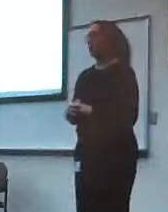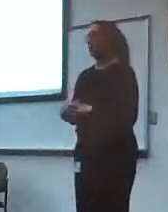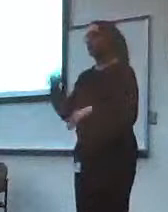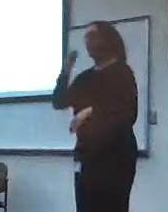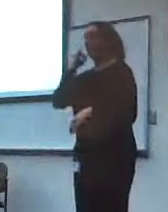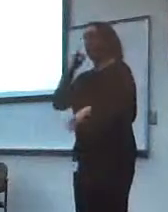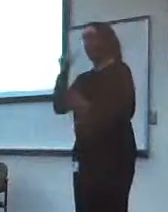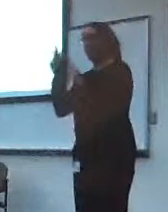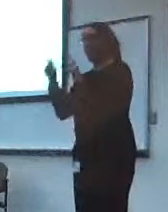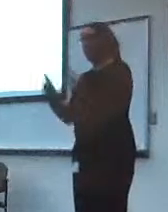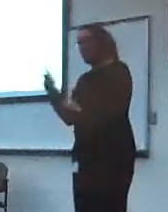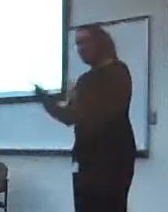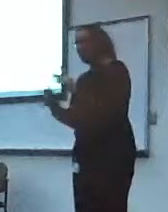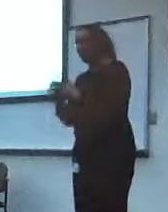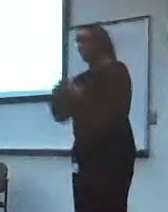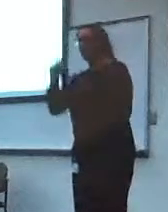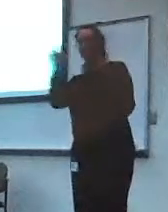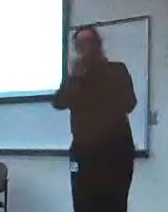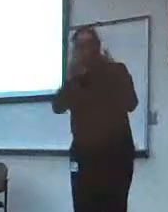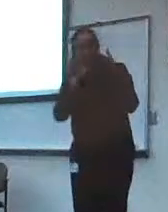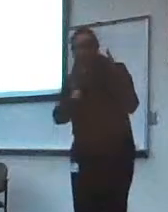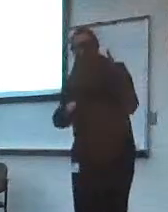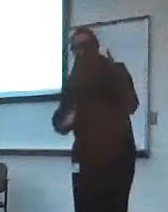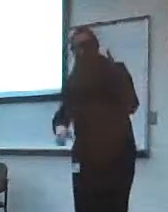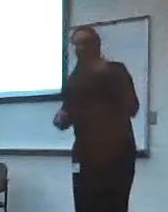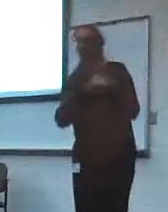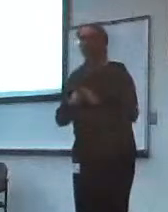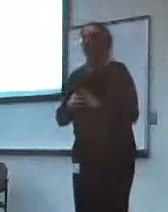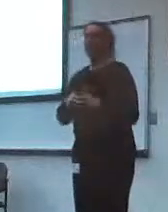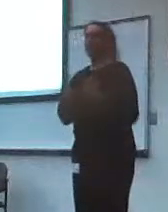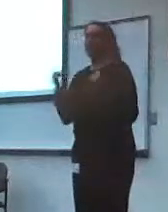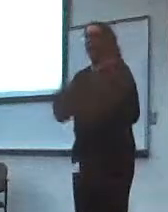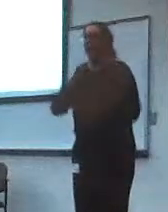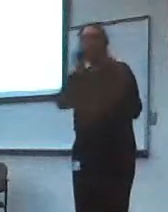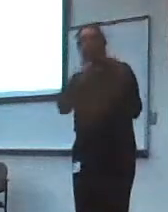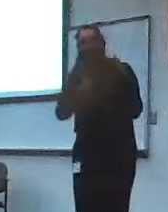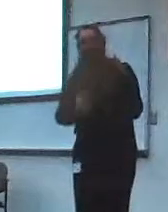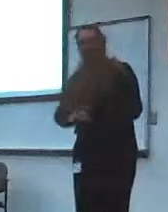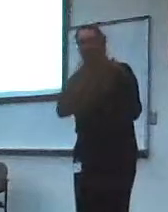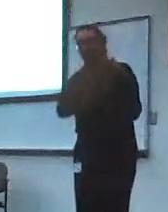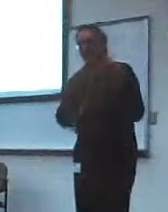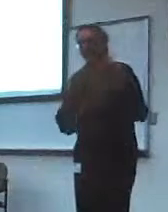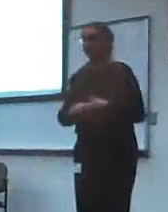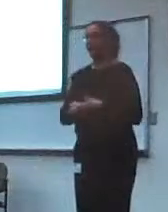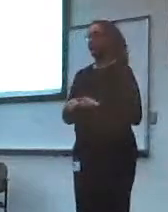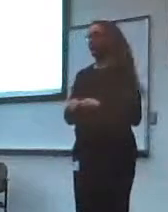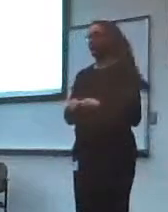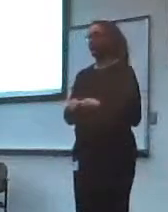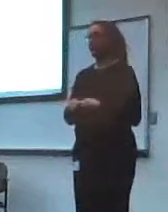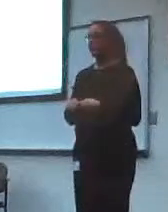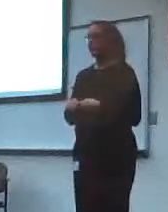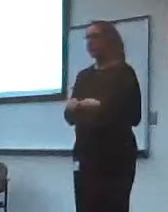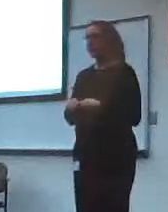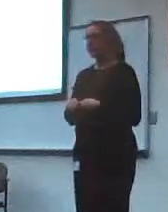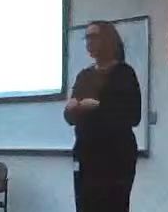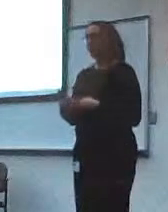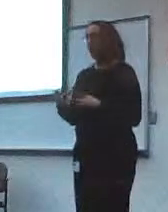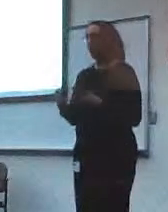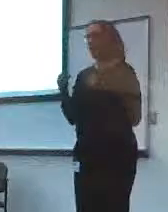and can be a better use of service to the community around them. Like, for example, if it's a spray painted wall, they can